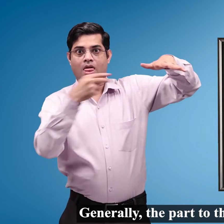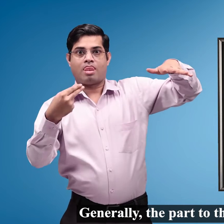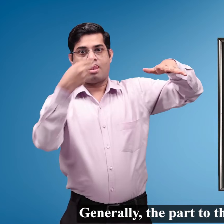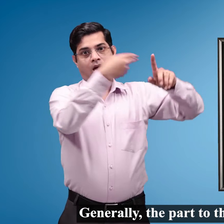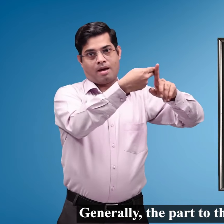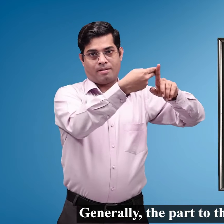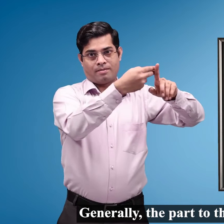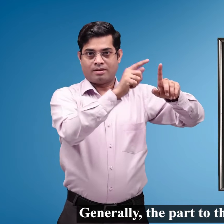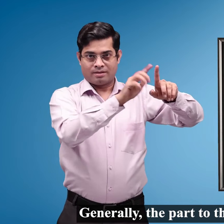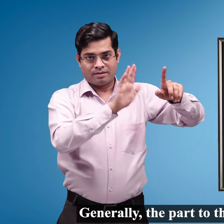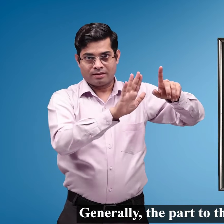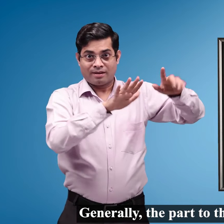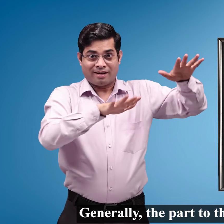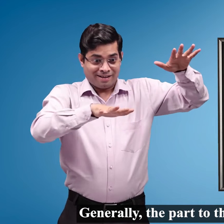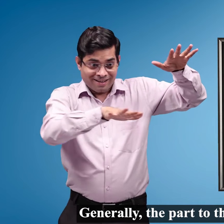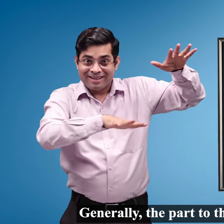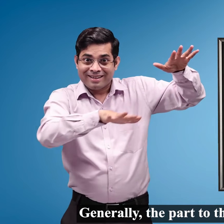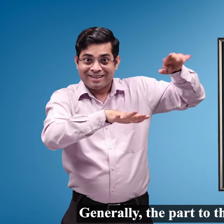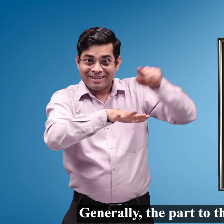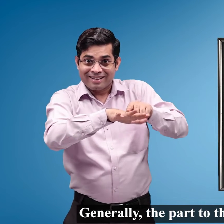the east was larger but lower.